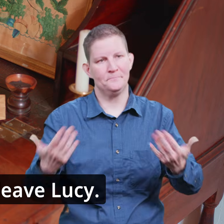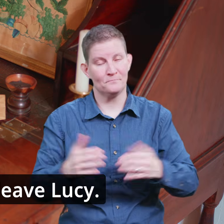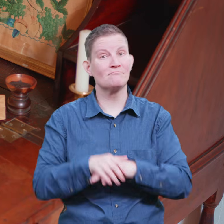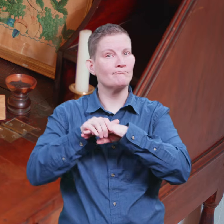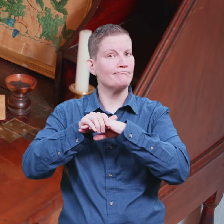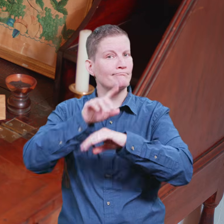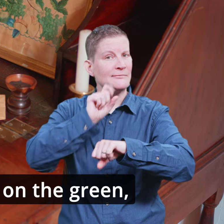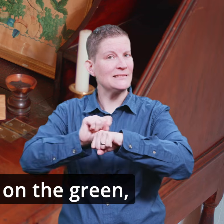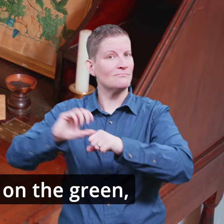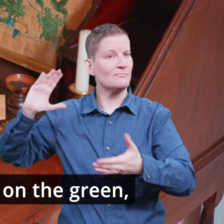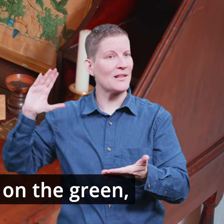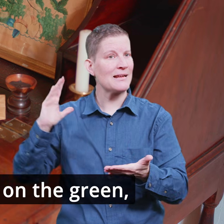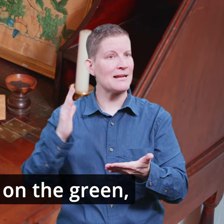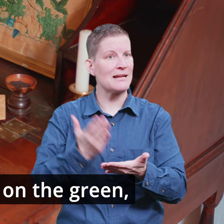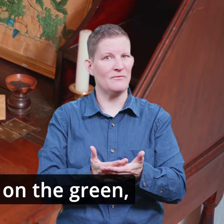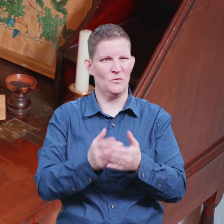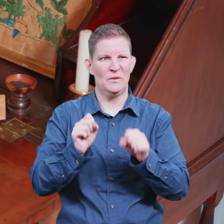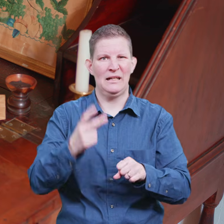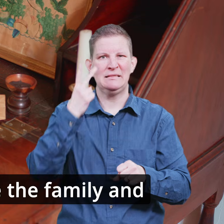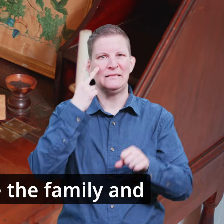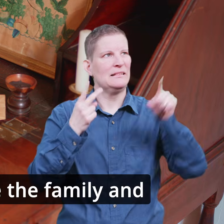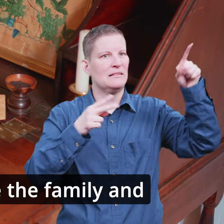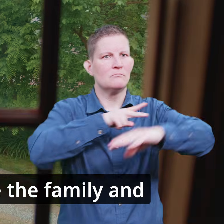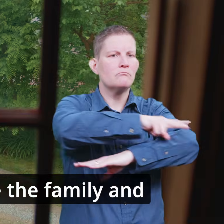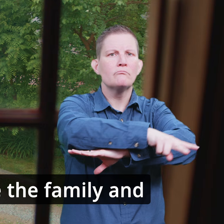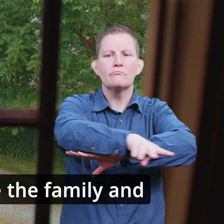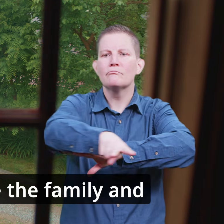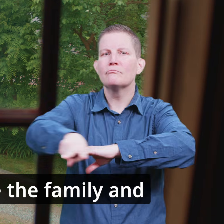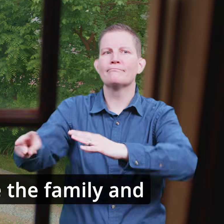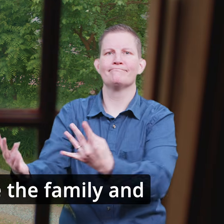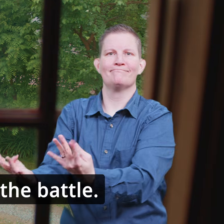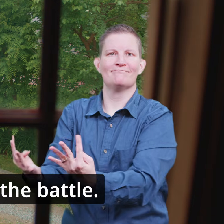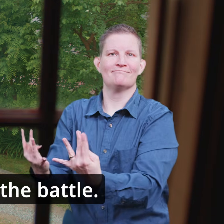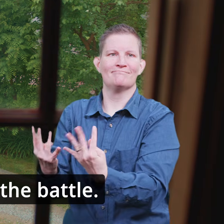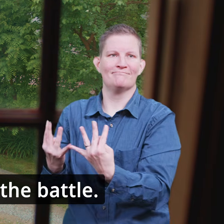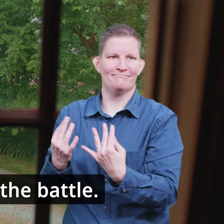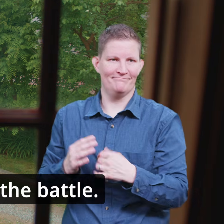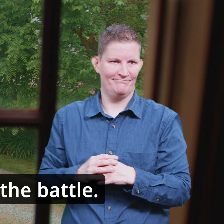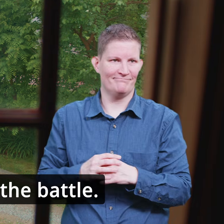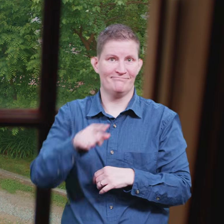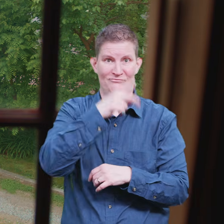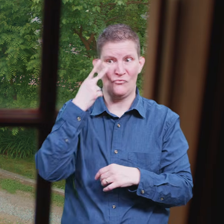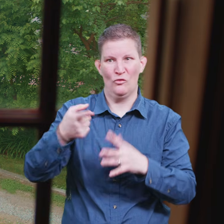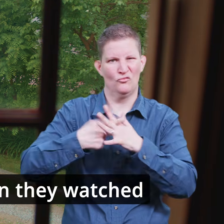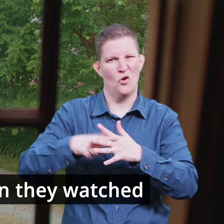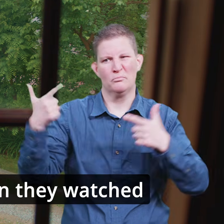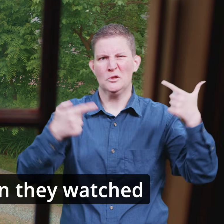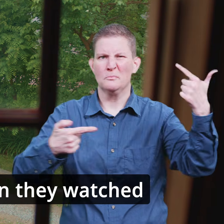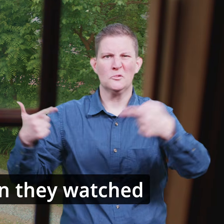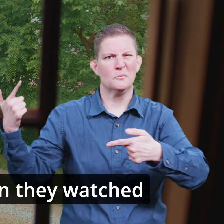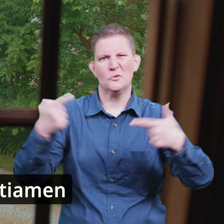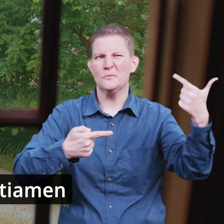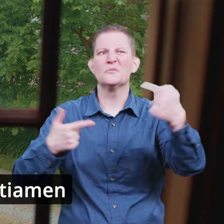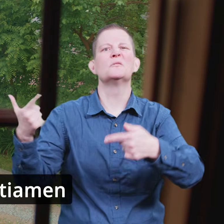not leave Lucy. When the British arrived on the green, the upstairs windows gave the family and slaves a clear view of the battle. They were